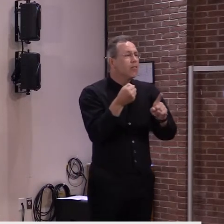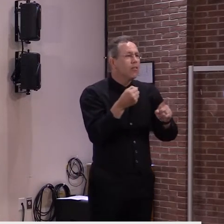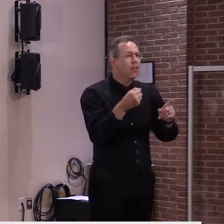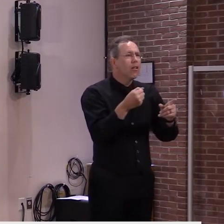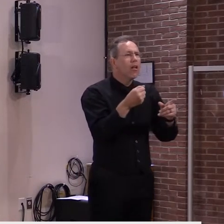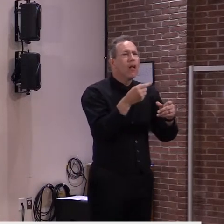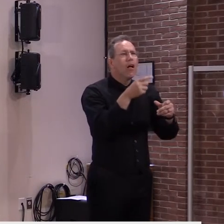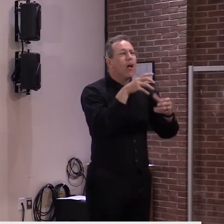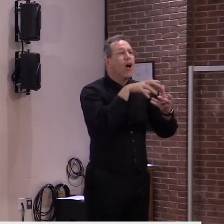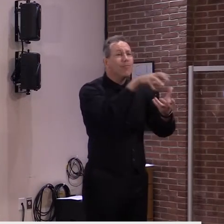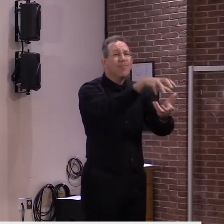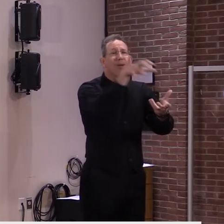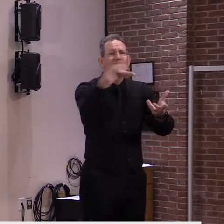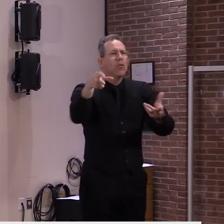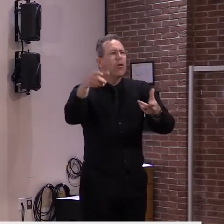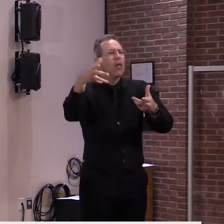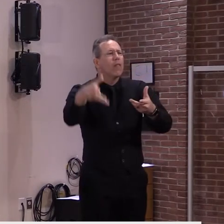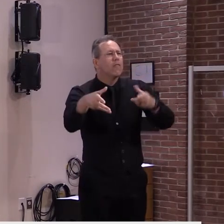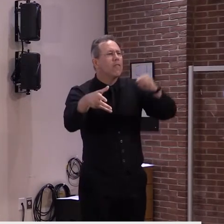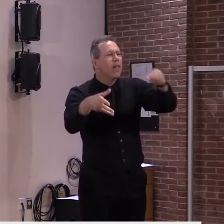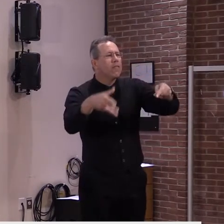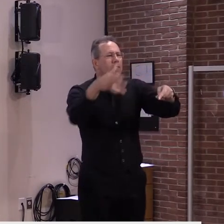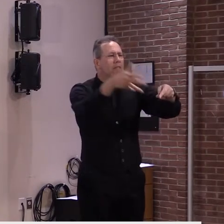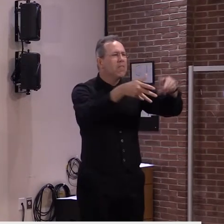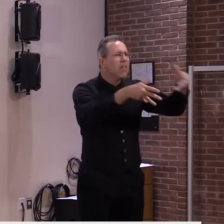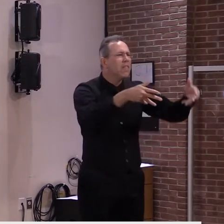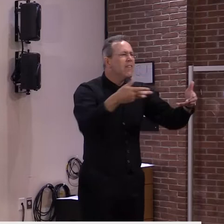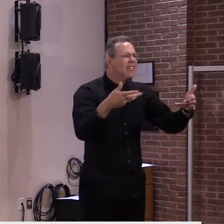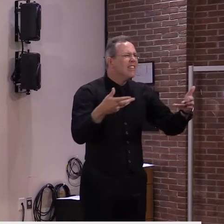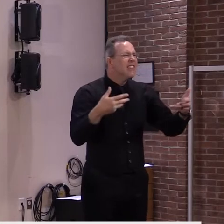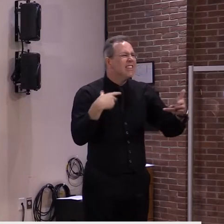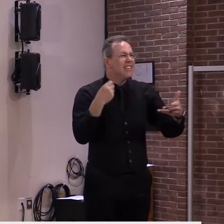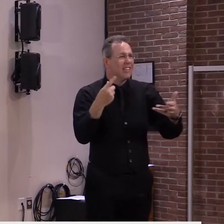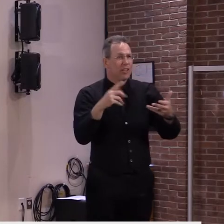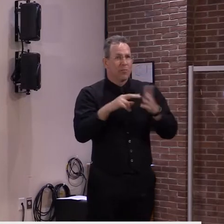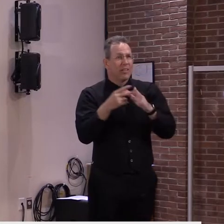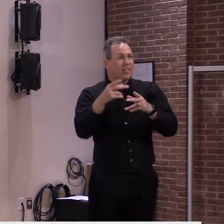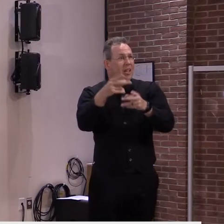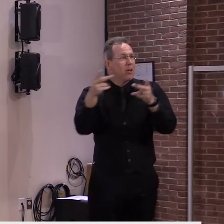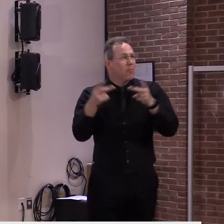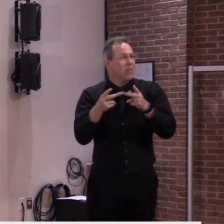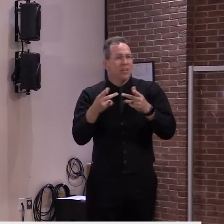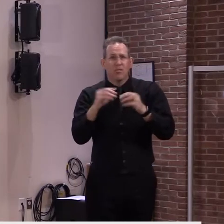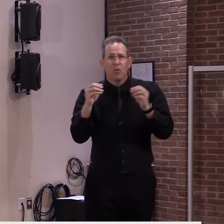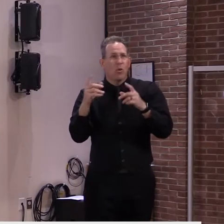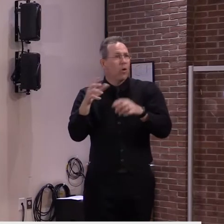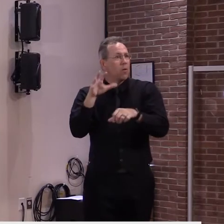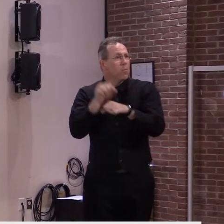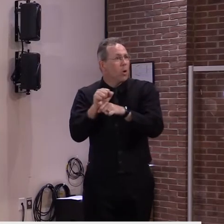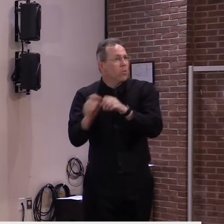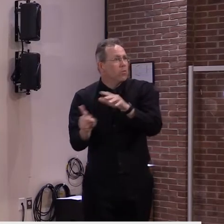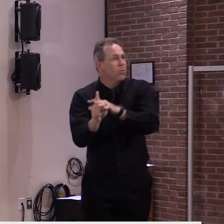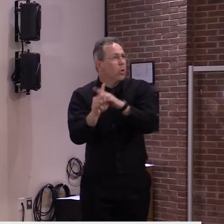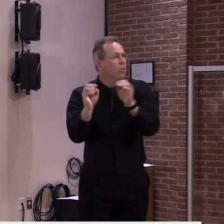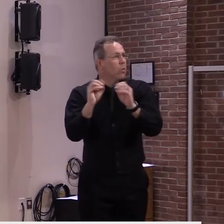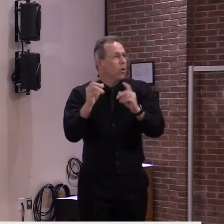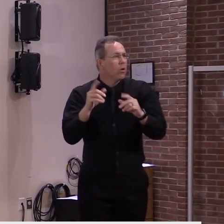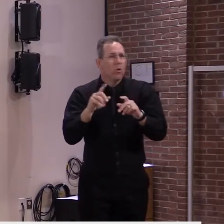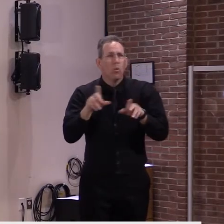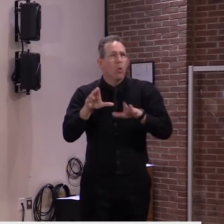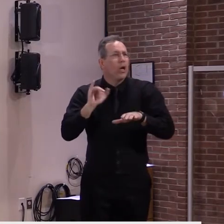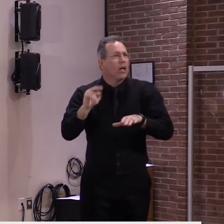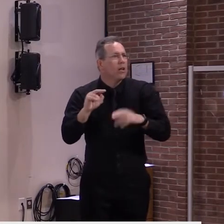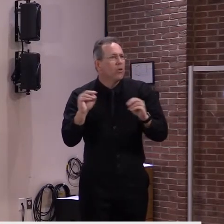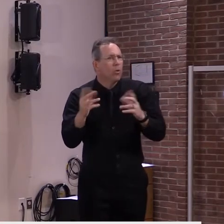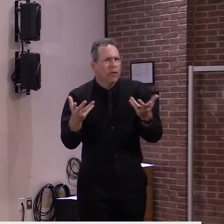for example, at a walk-in clinic, and you have to open up another vial in order to do that. So, you know, if you think